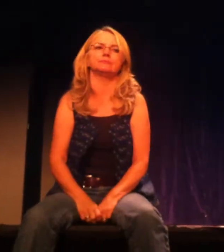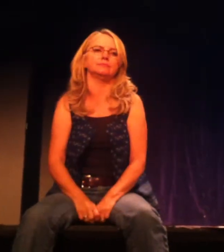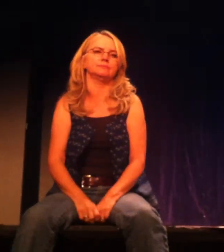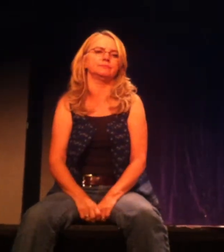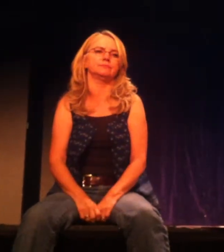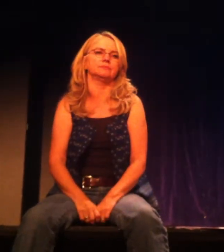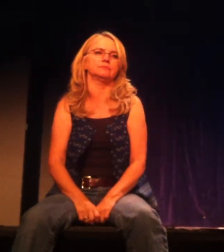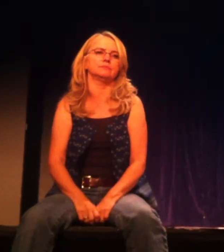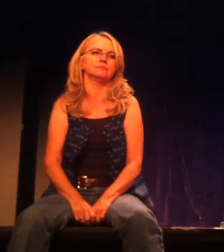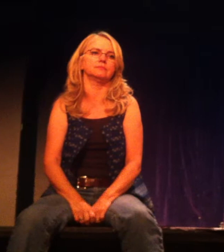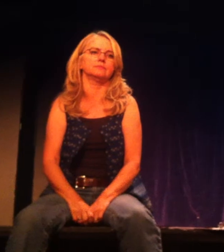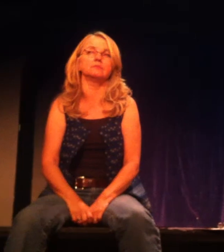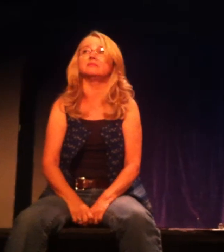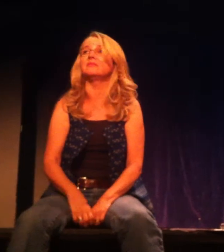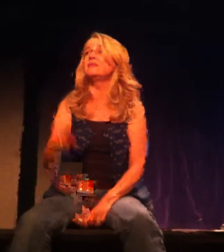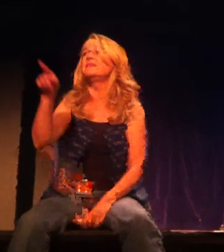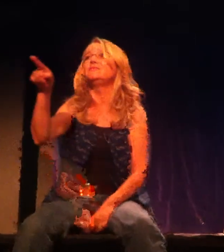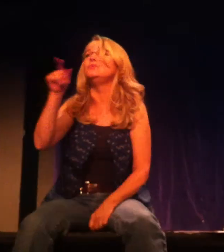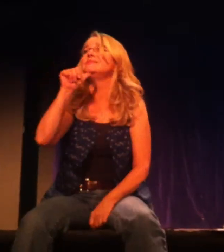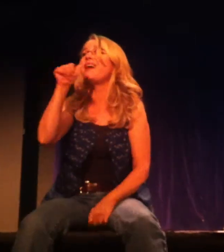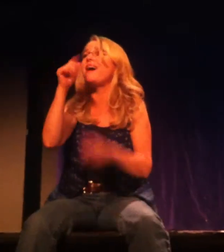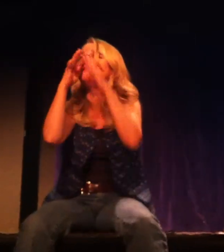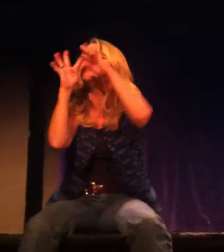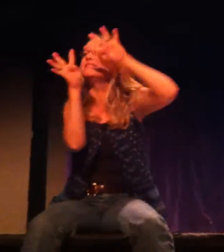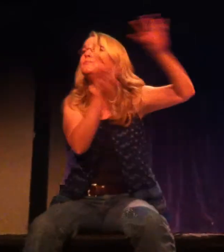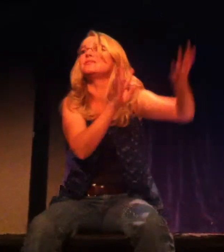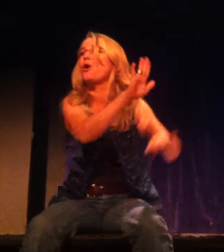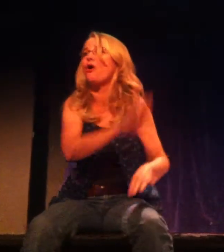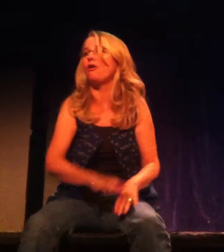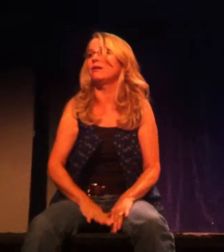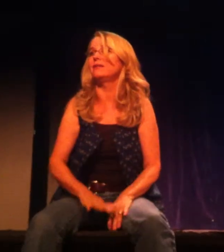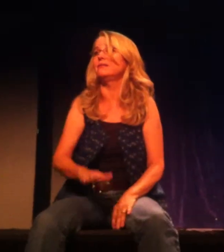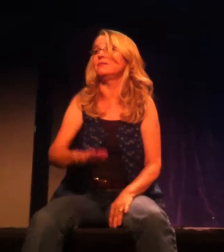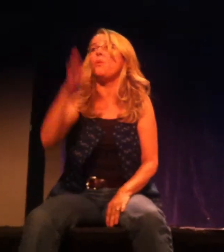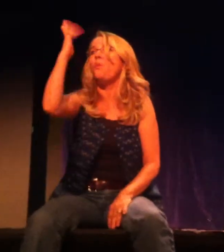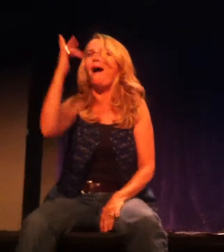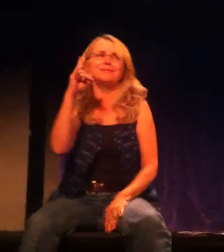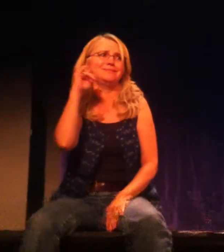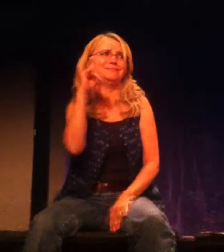And you shouldn't dismiss her out of hand just because she's deaf.